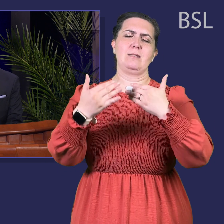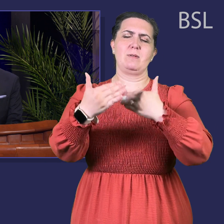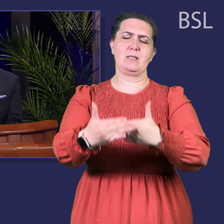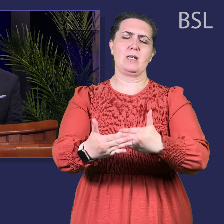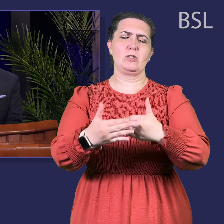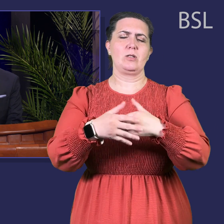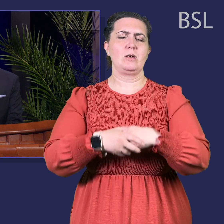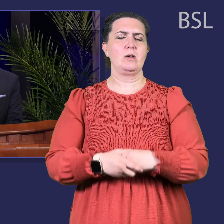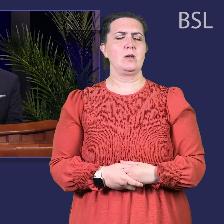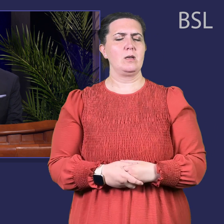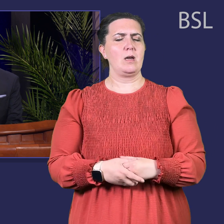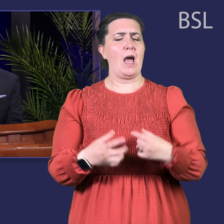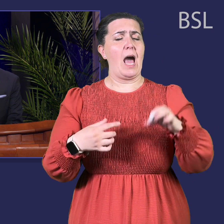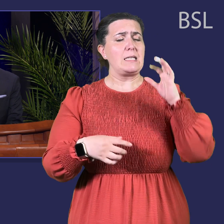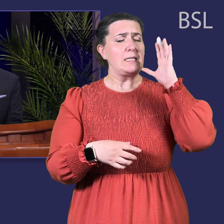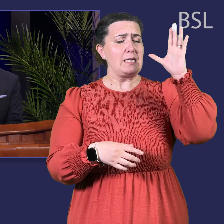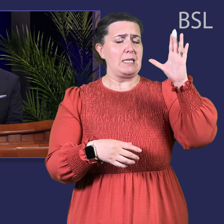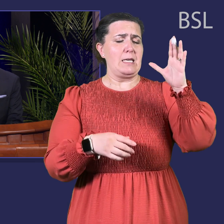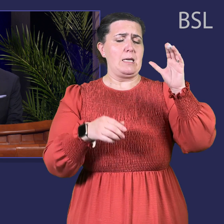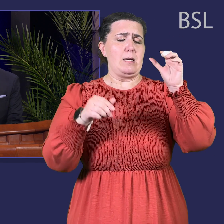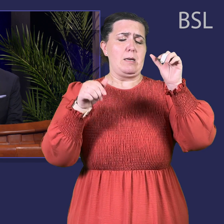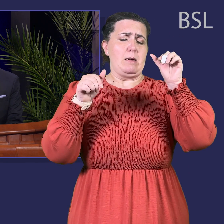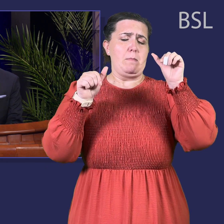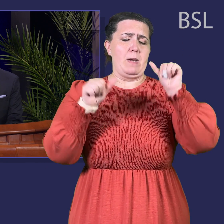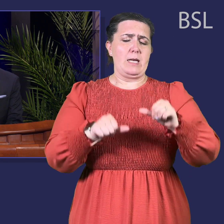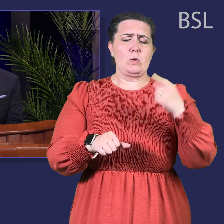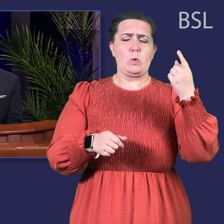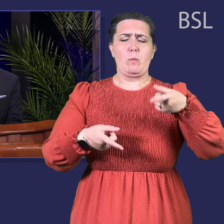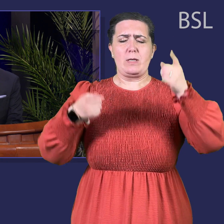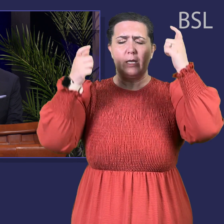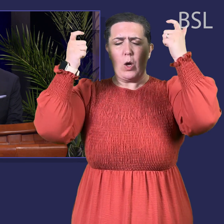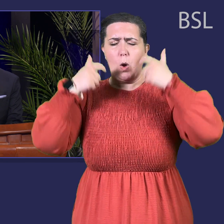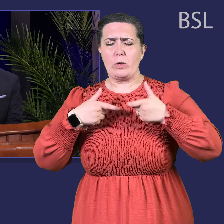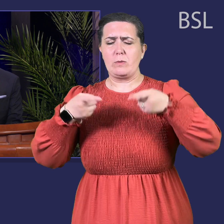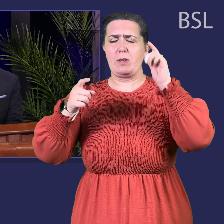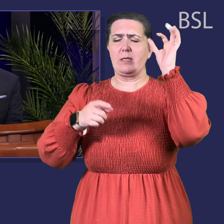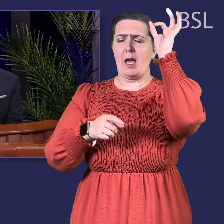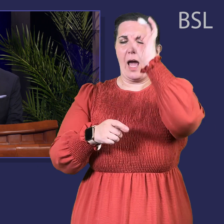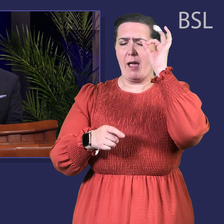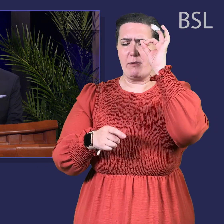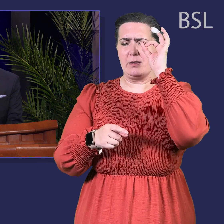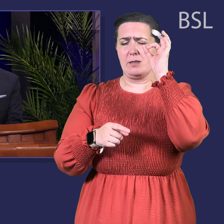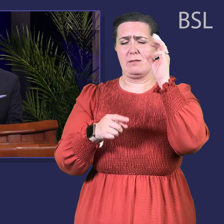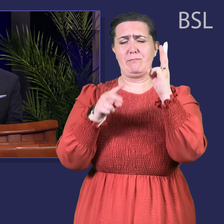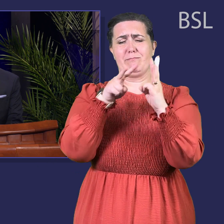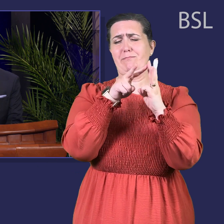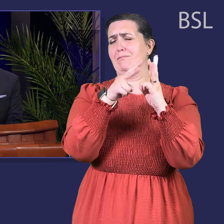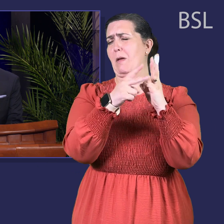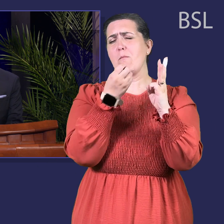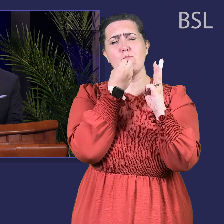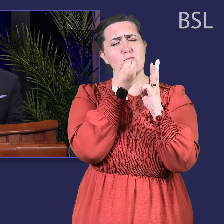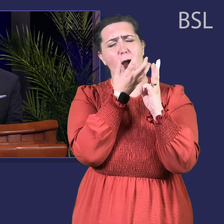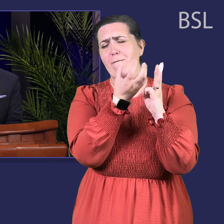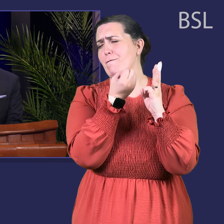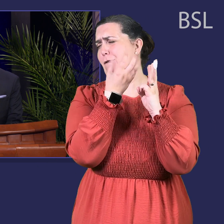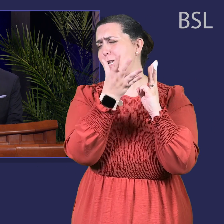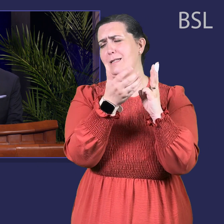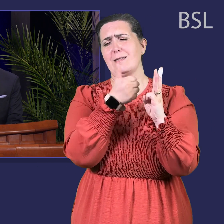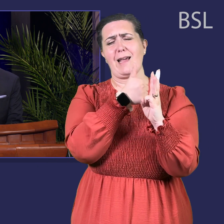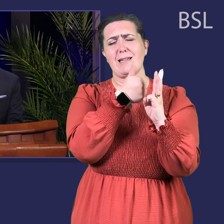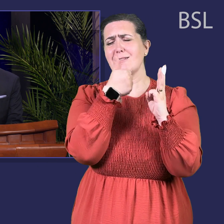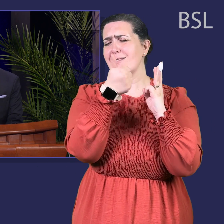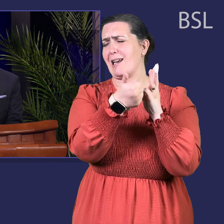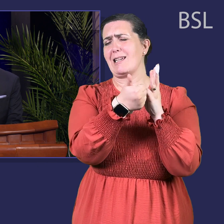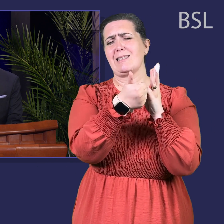dispensation. We ask thee to bless President Oaks and President Eyring, President Nelson's marvelous and